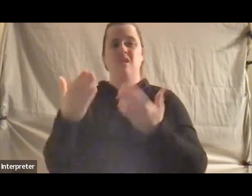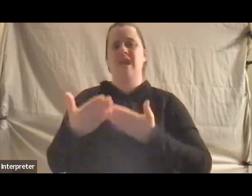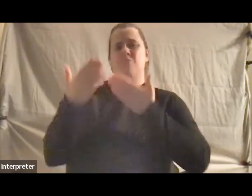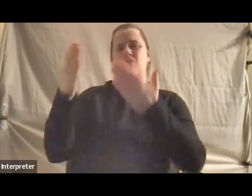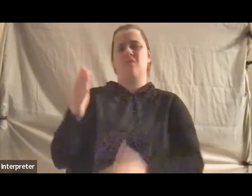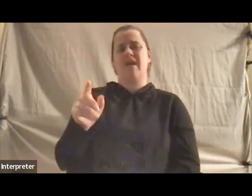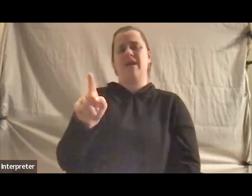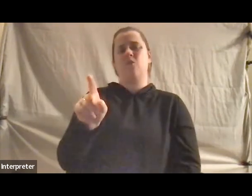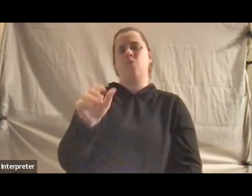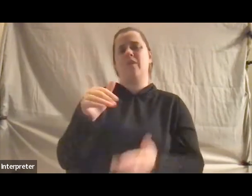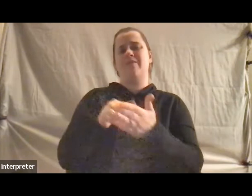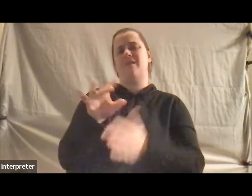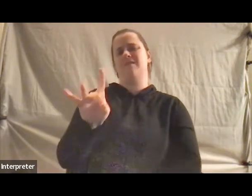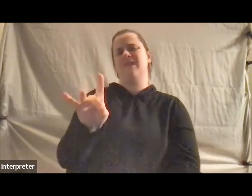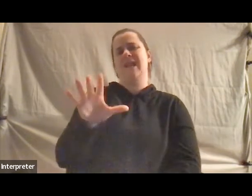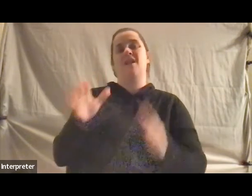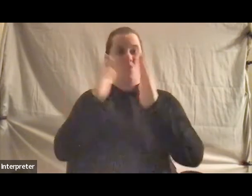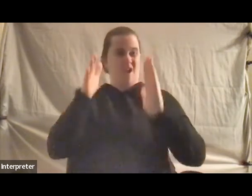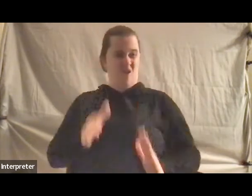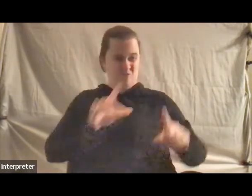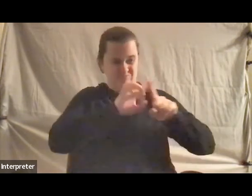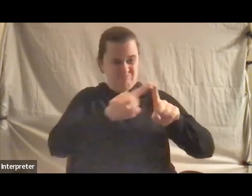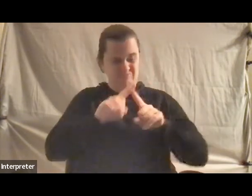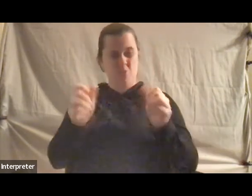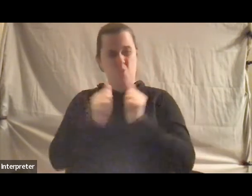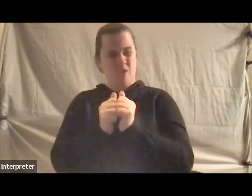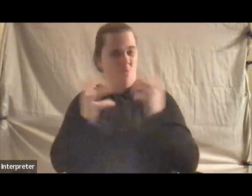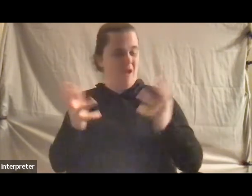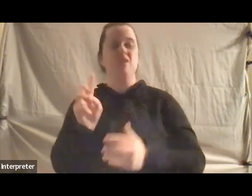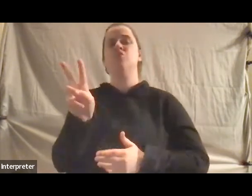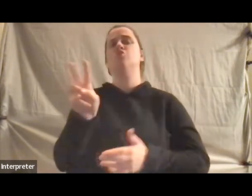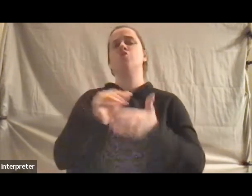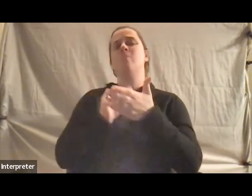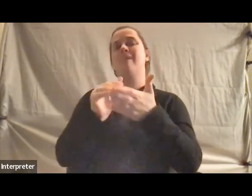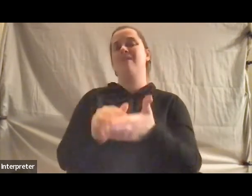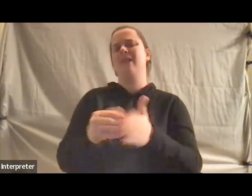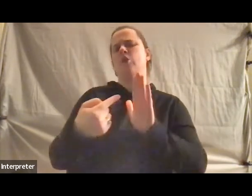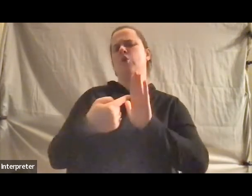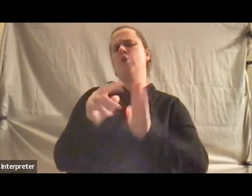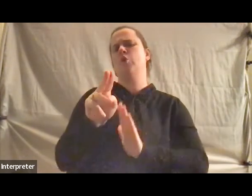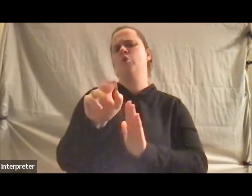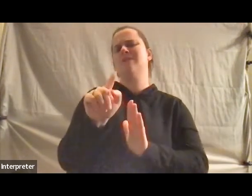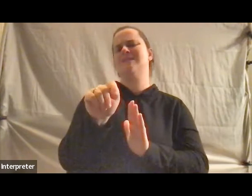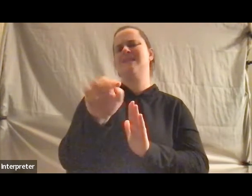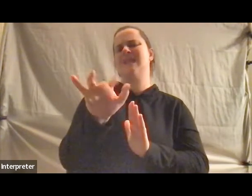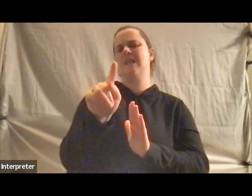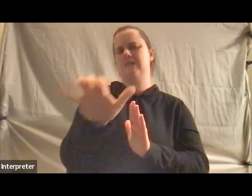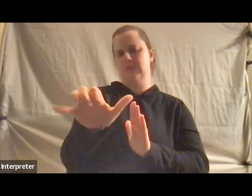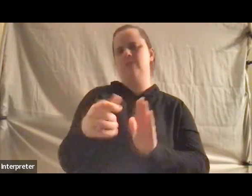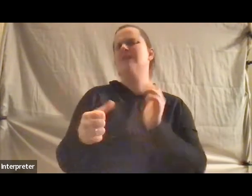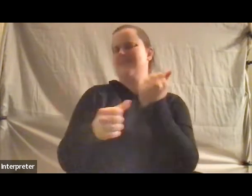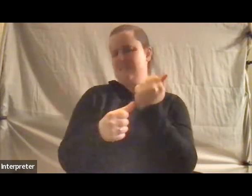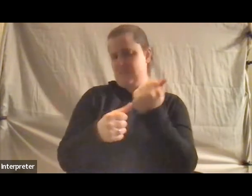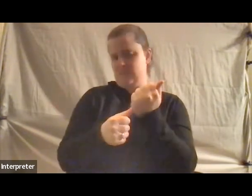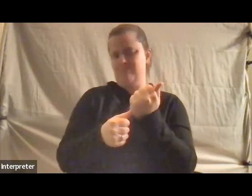1,800 households with over 2 million in utility assistance. And these are just examples of